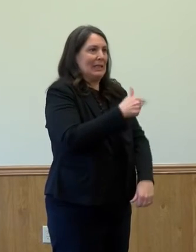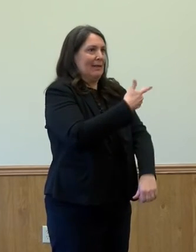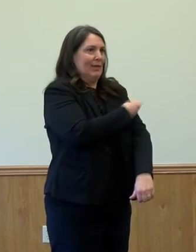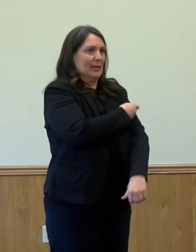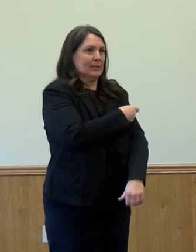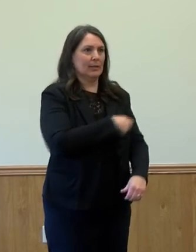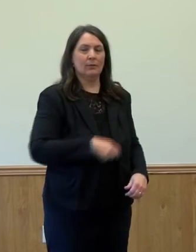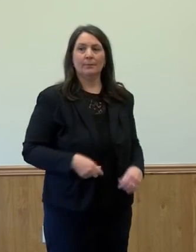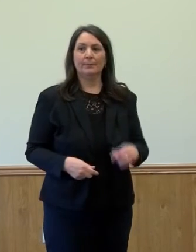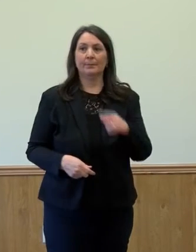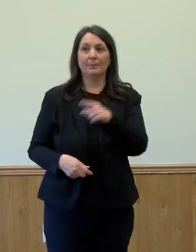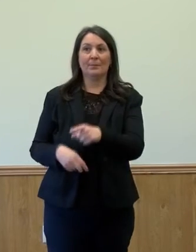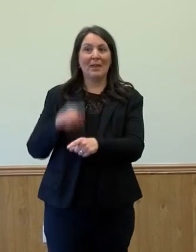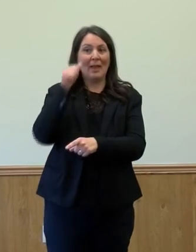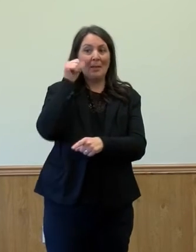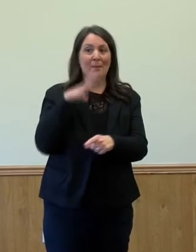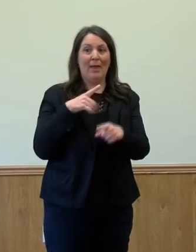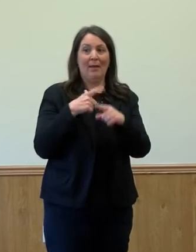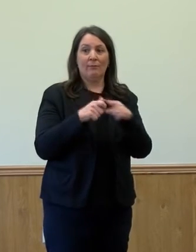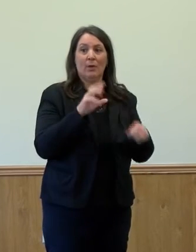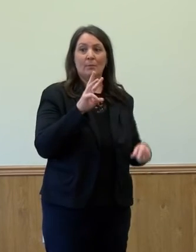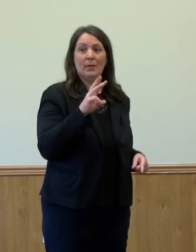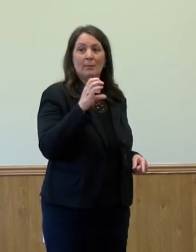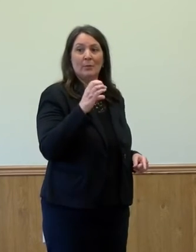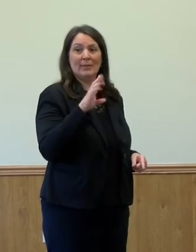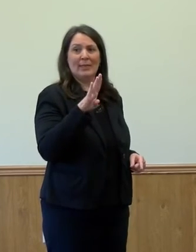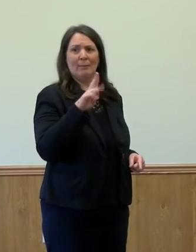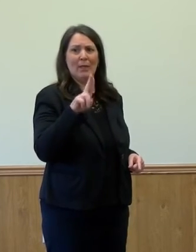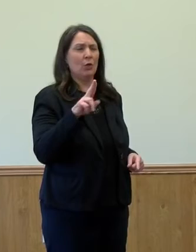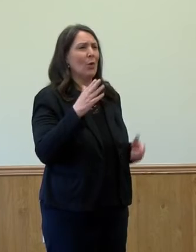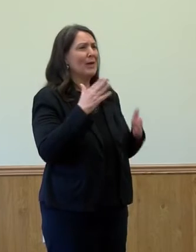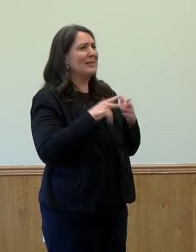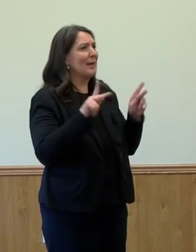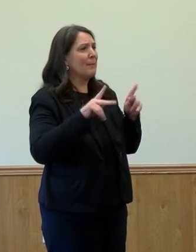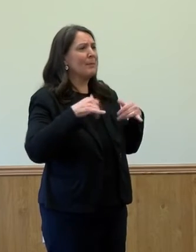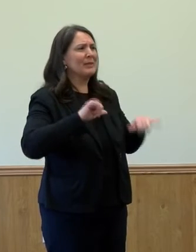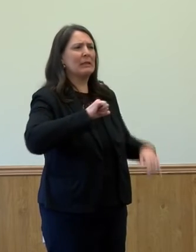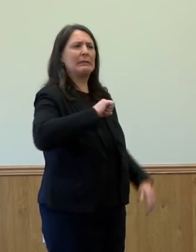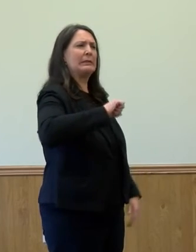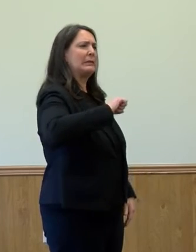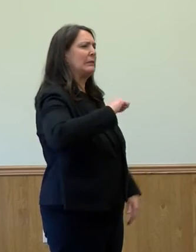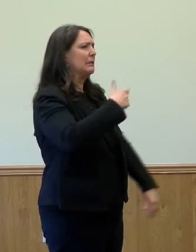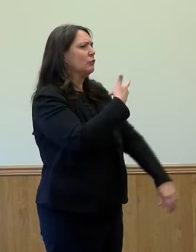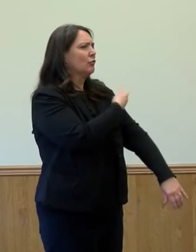We've been talking about vaccine hesitancy for several months. Why do you think this has continued